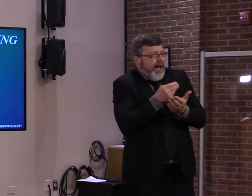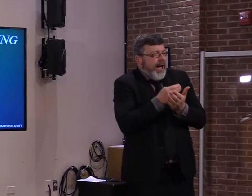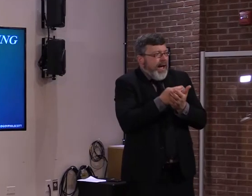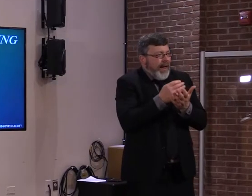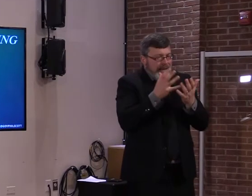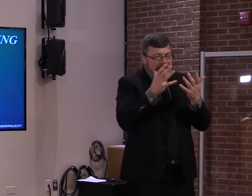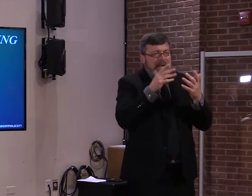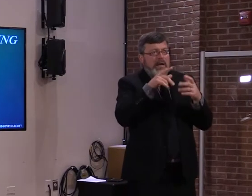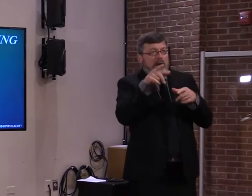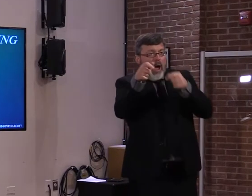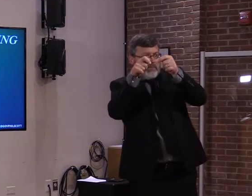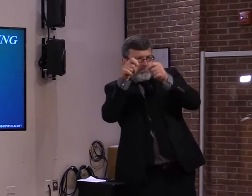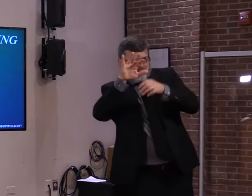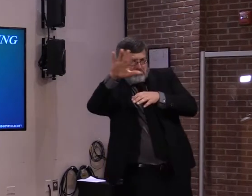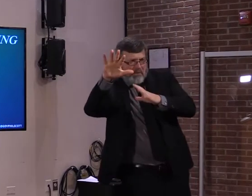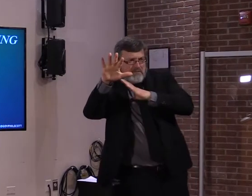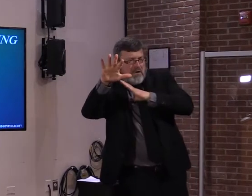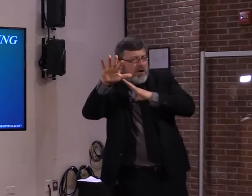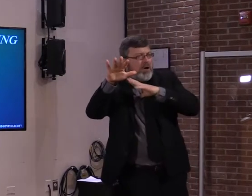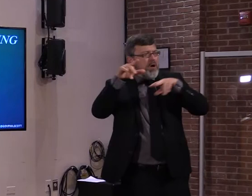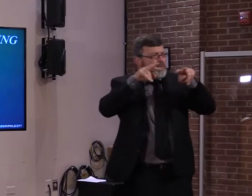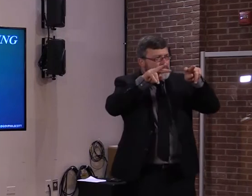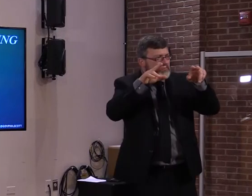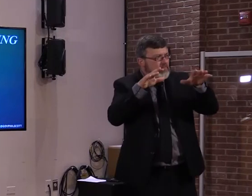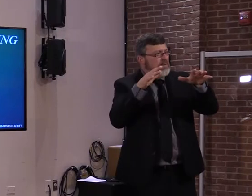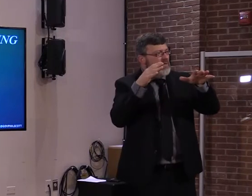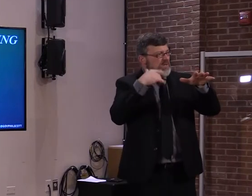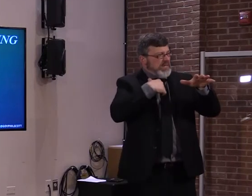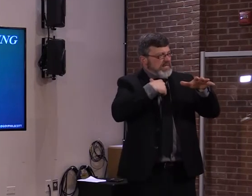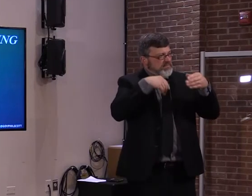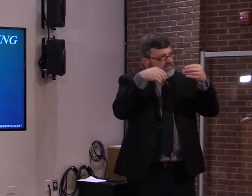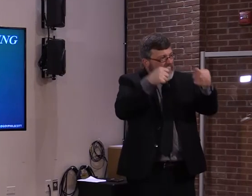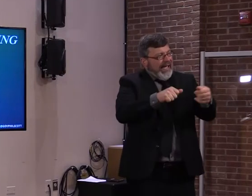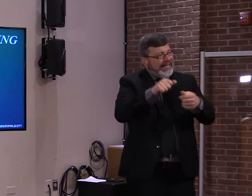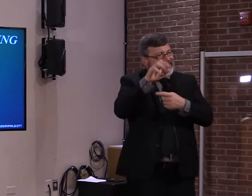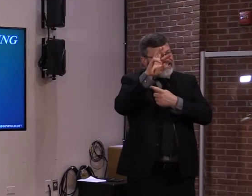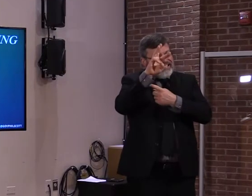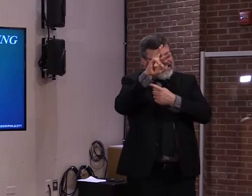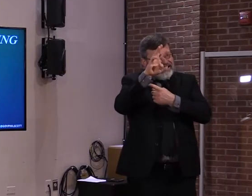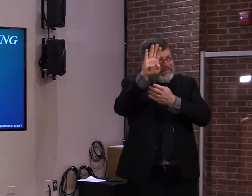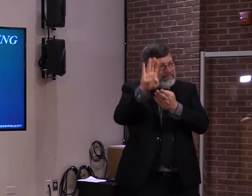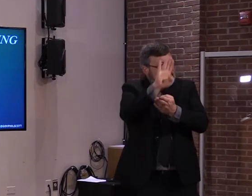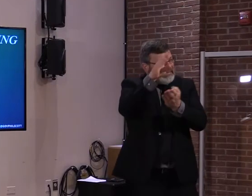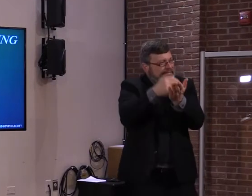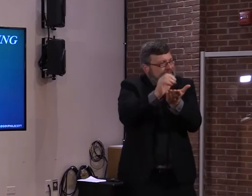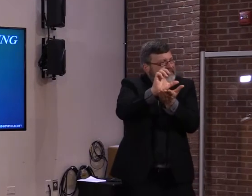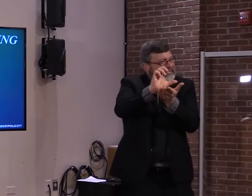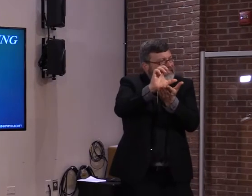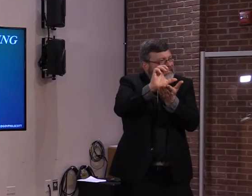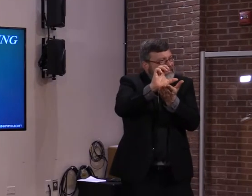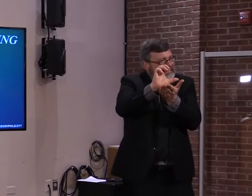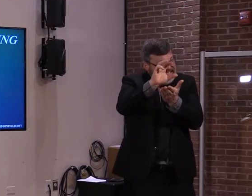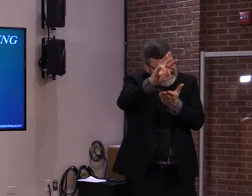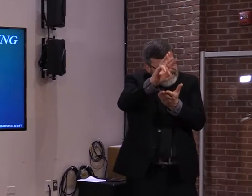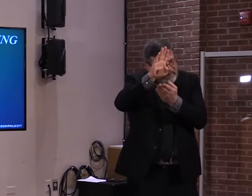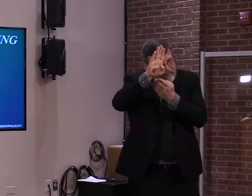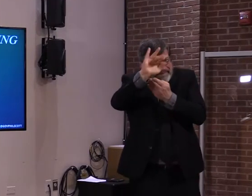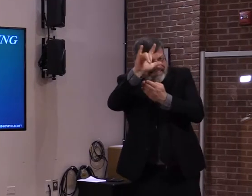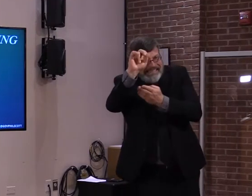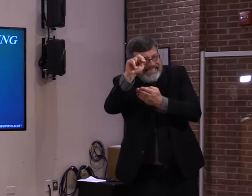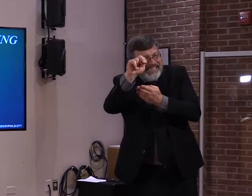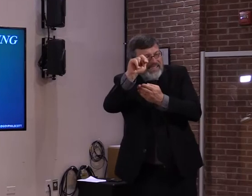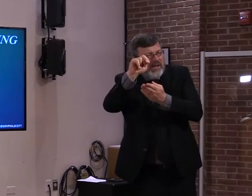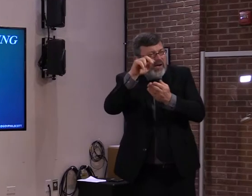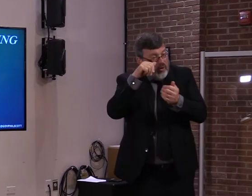we spend in healthcare? I think the way that we do it is value-based payment. That gets at the bulk of where we're going.